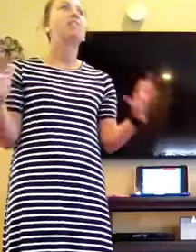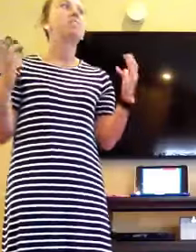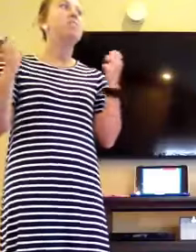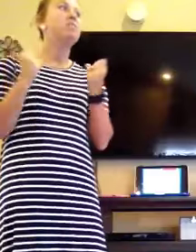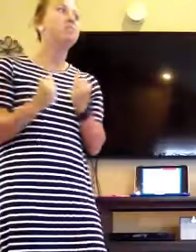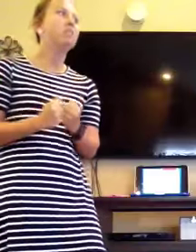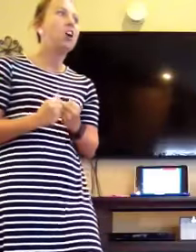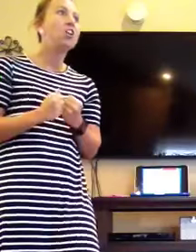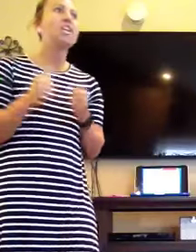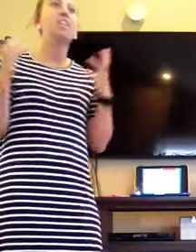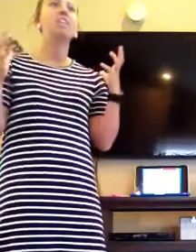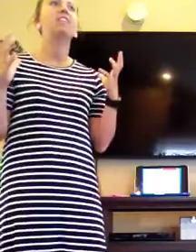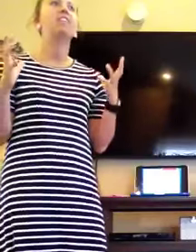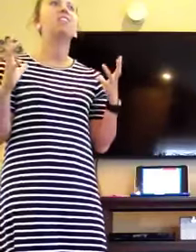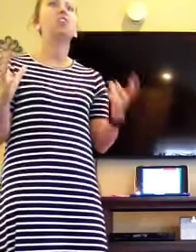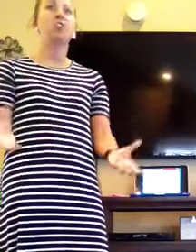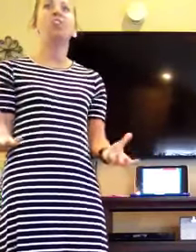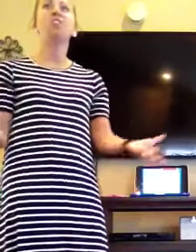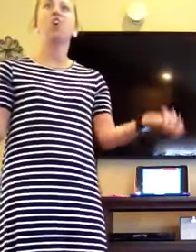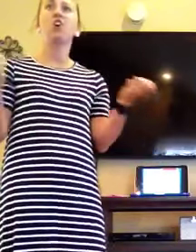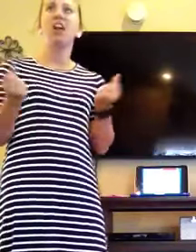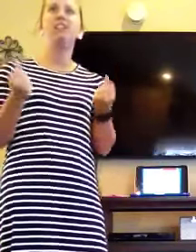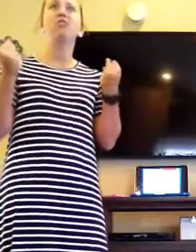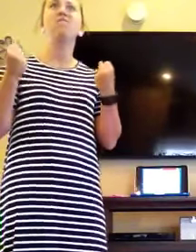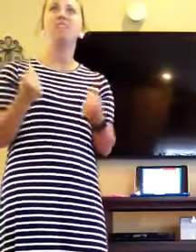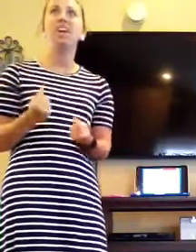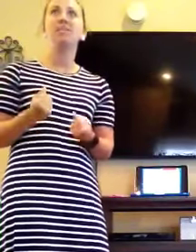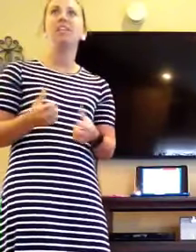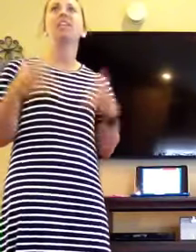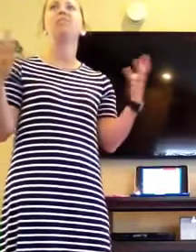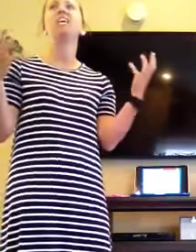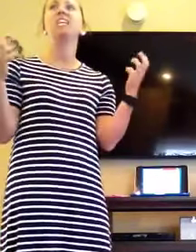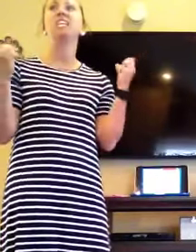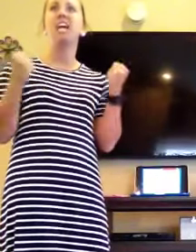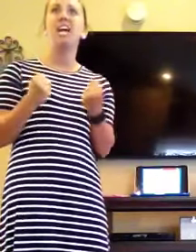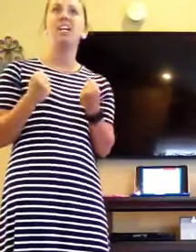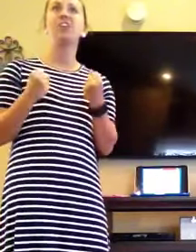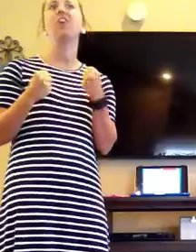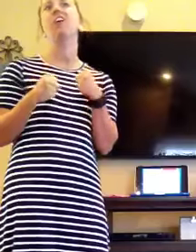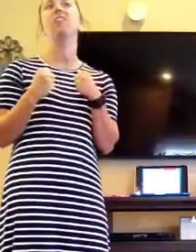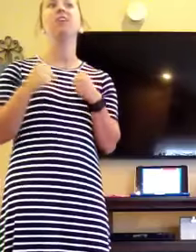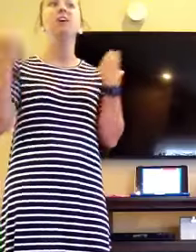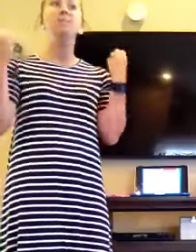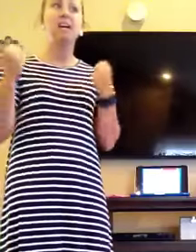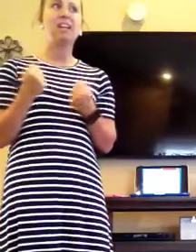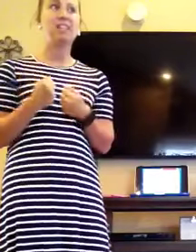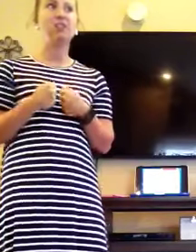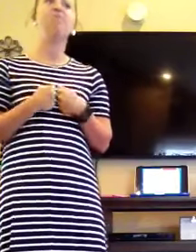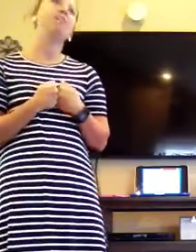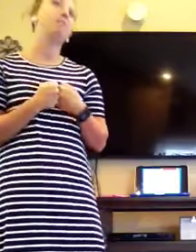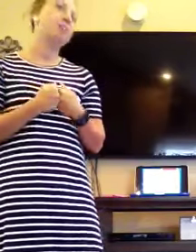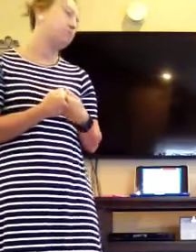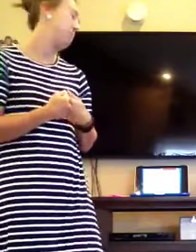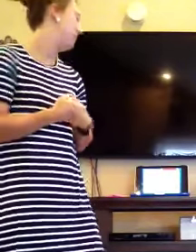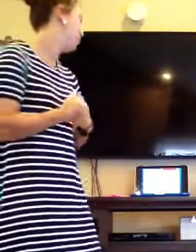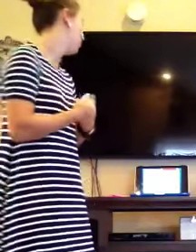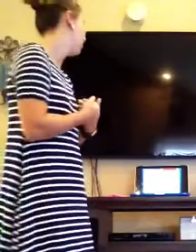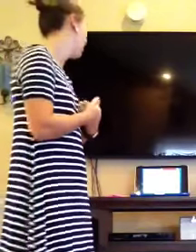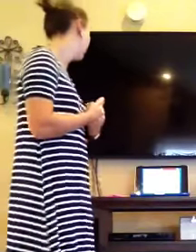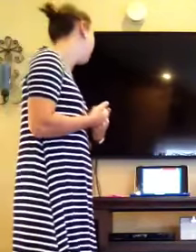sense of belonging that this is our classroom family. Like, I'm taking care of my classroom family by doing these jobs. They love